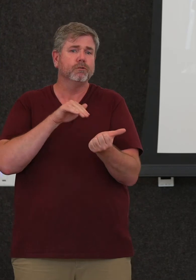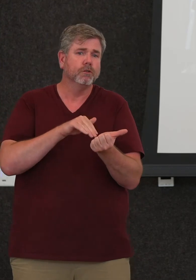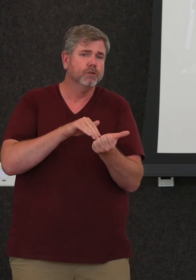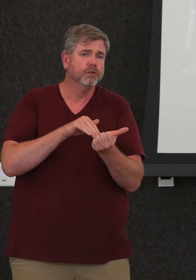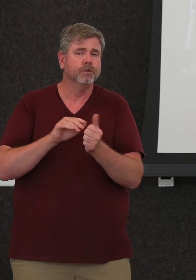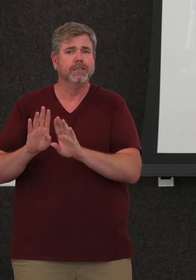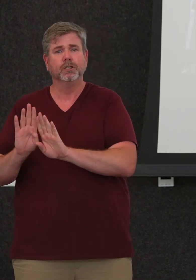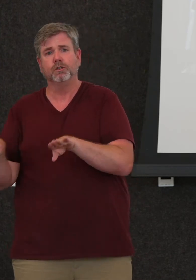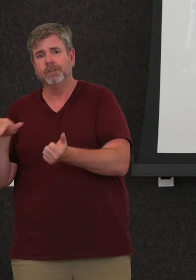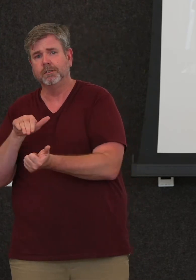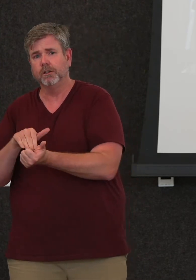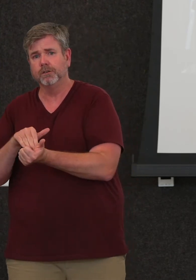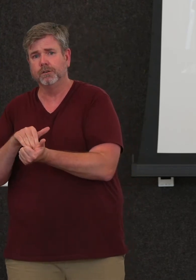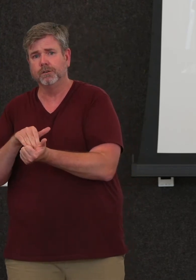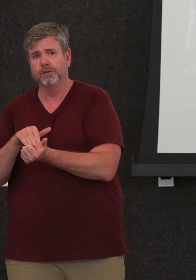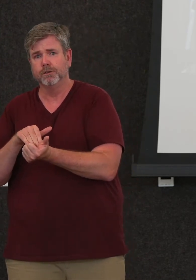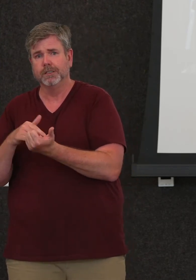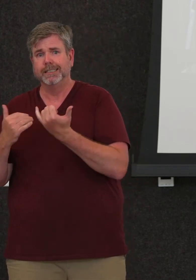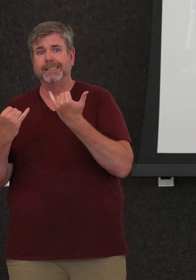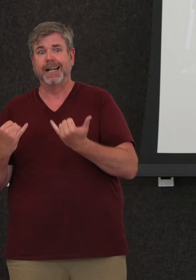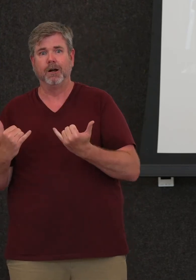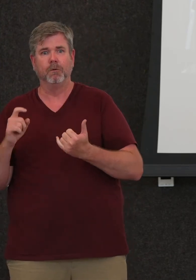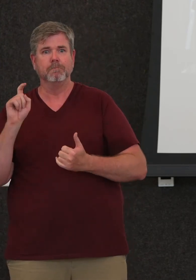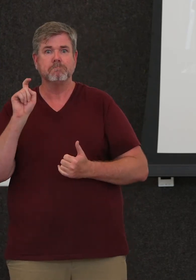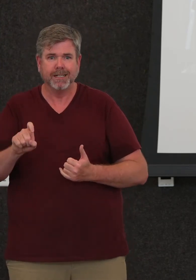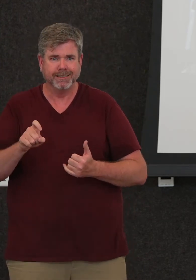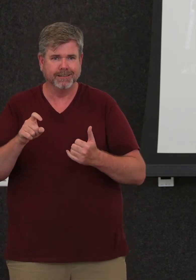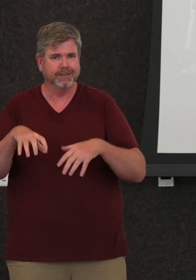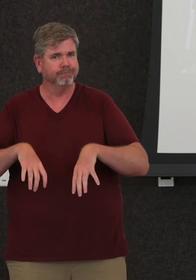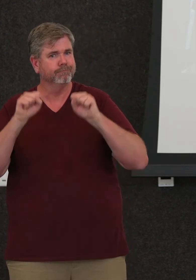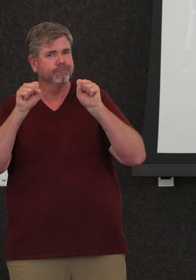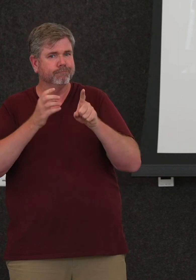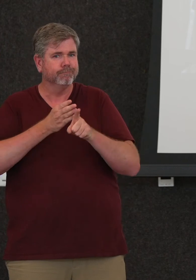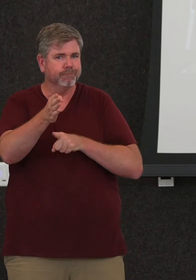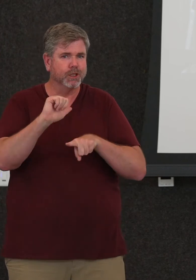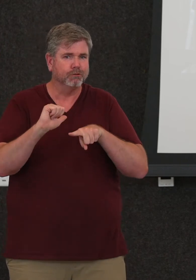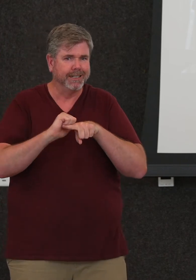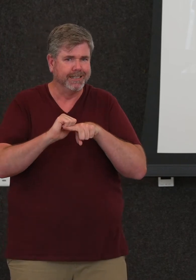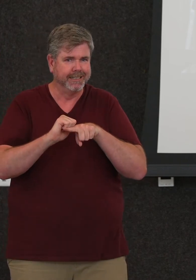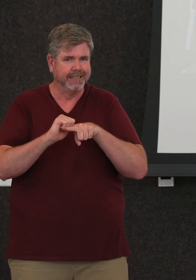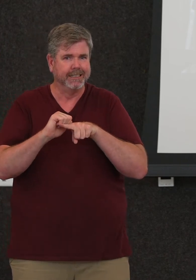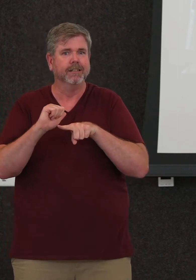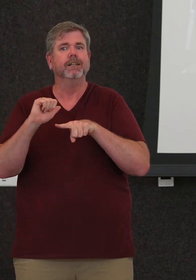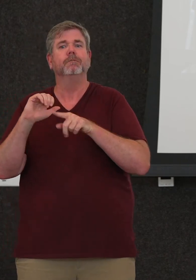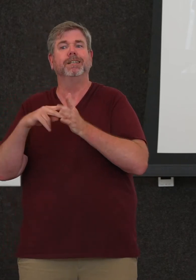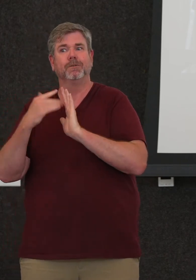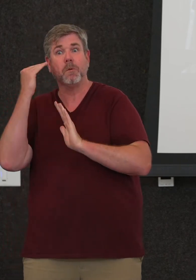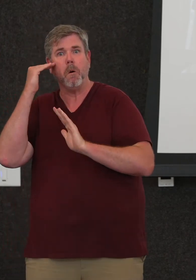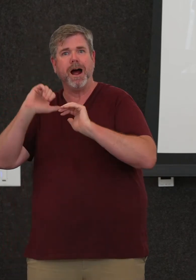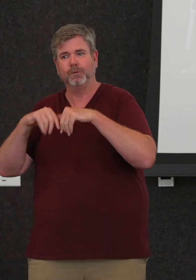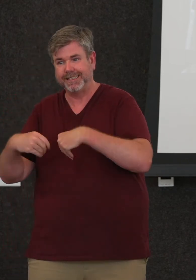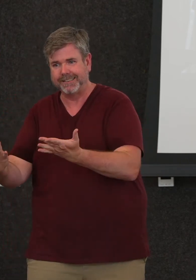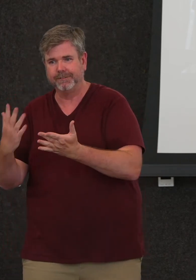have training and licensing to prescribe buprenorphine from their clinics, and sometimes that's a better option for